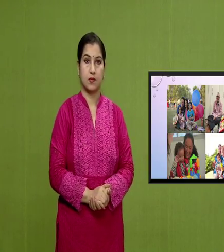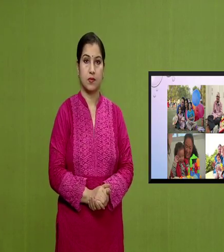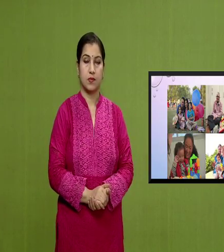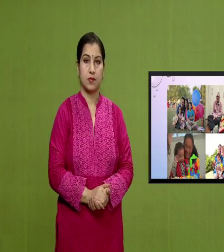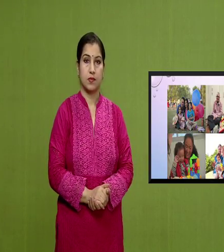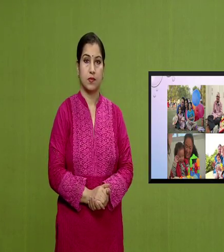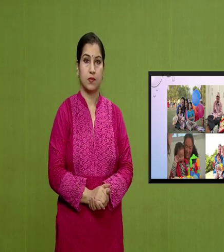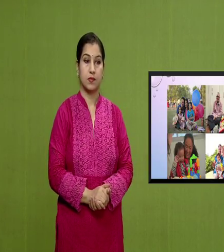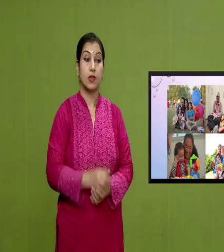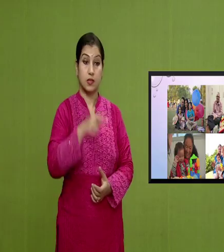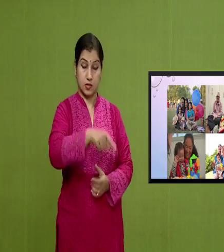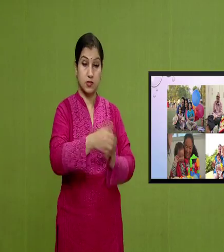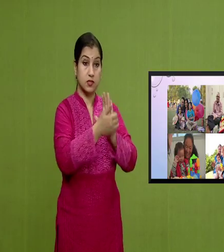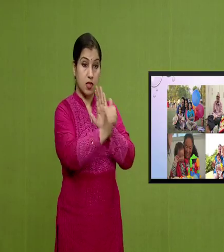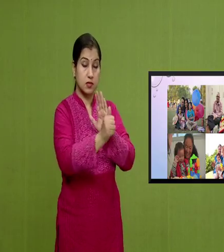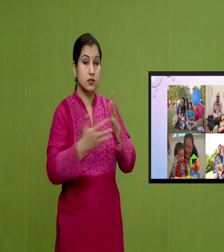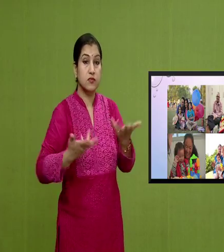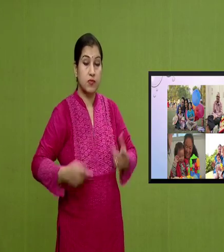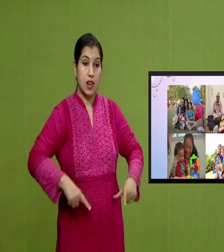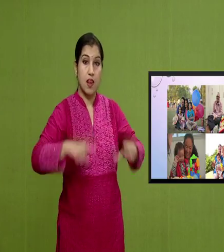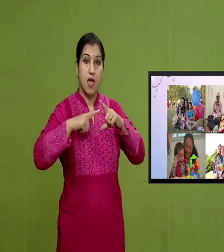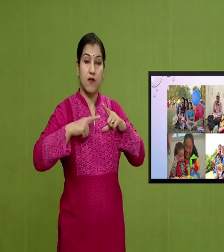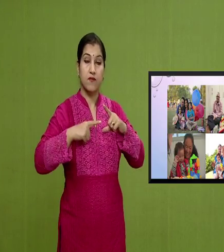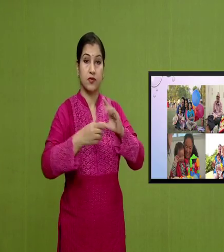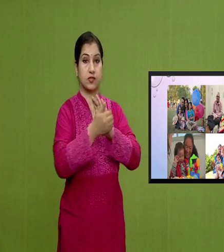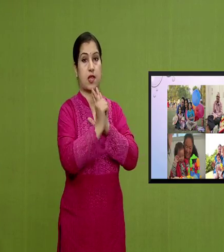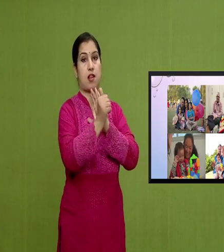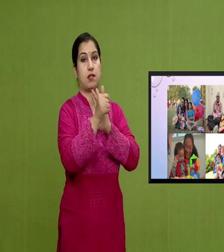These skills are called life skills.